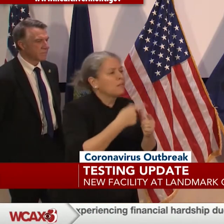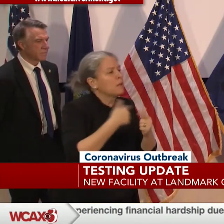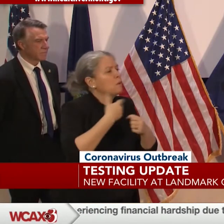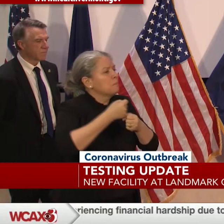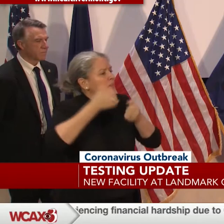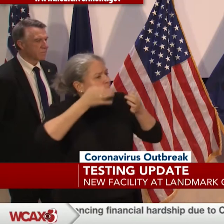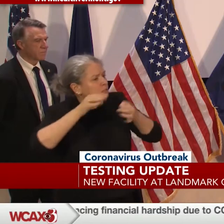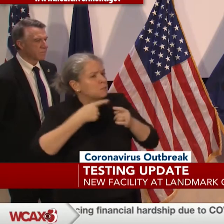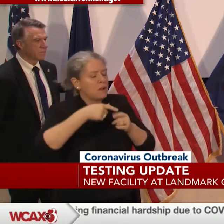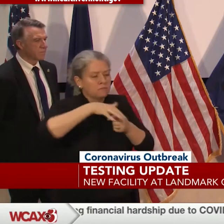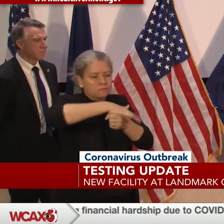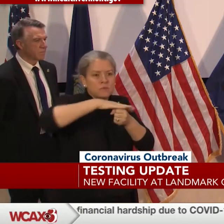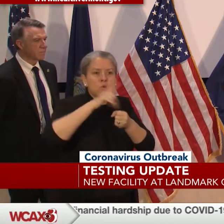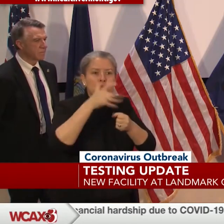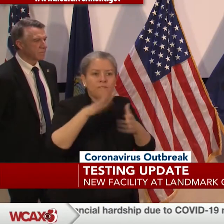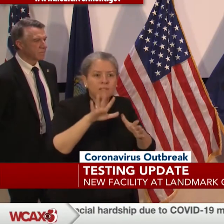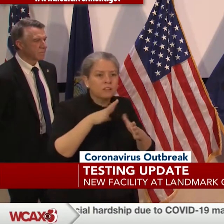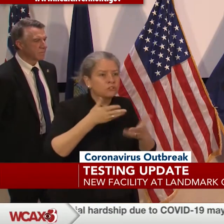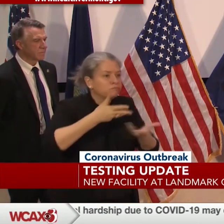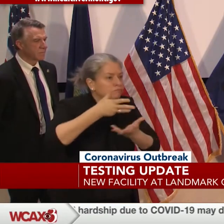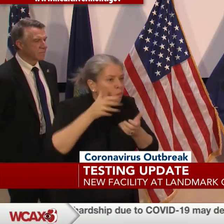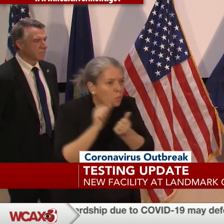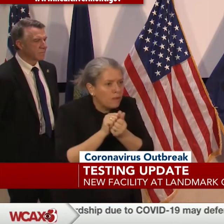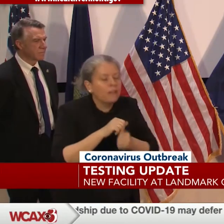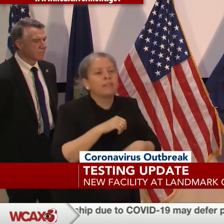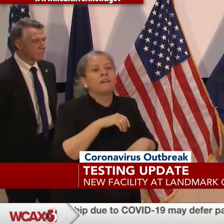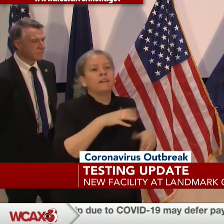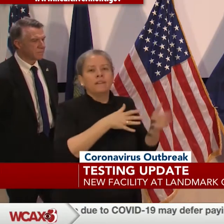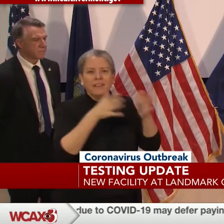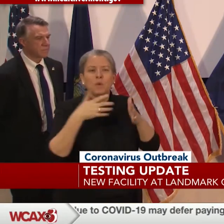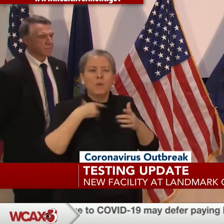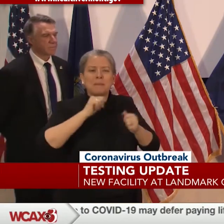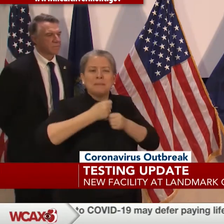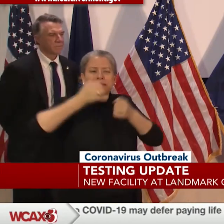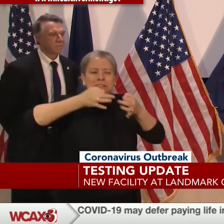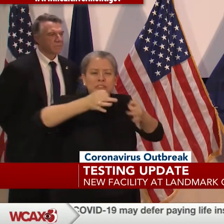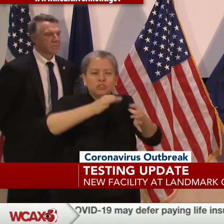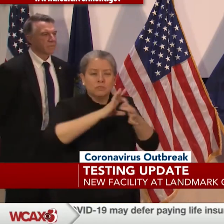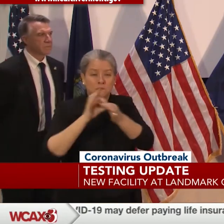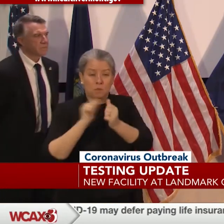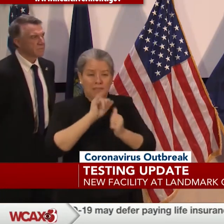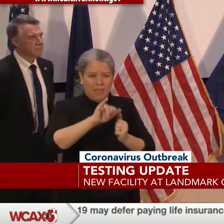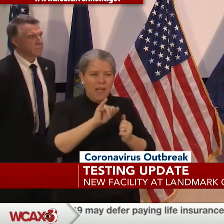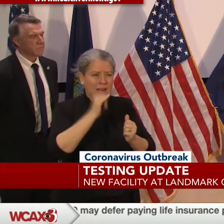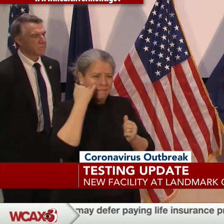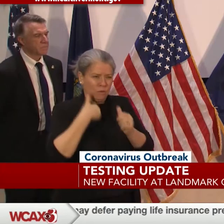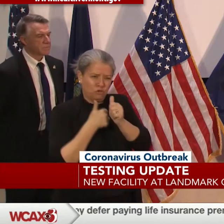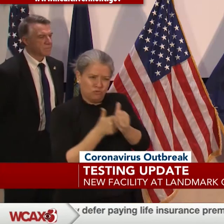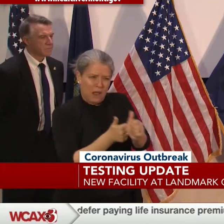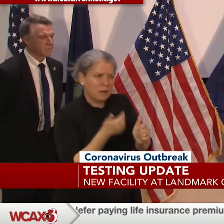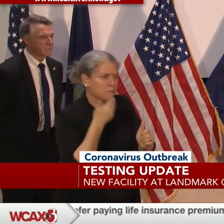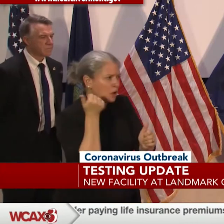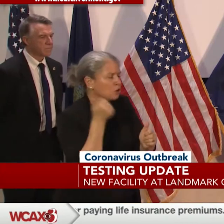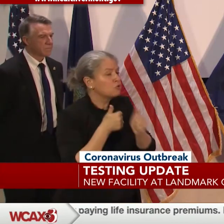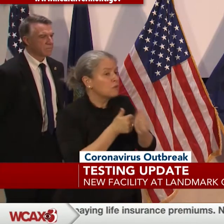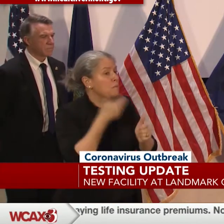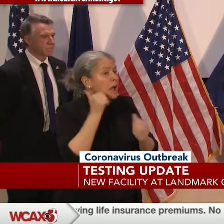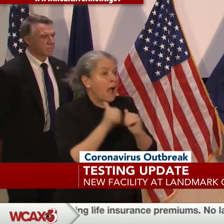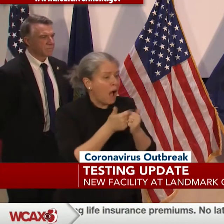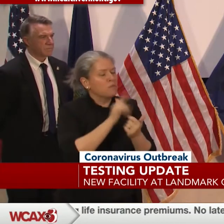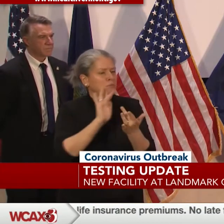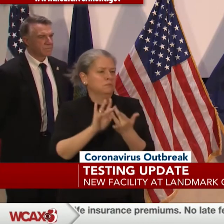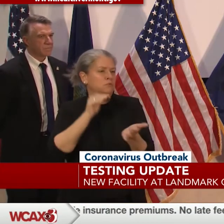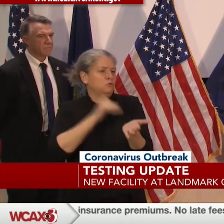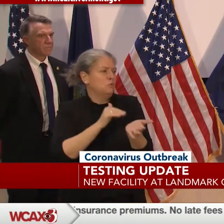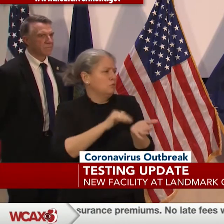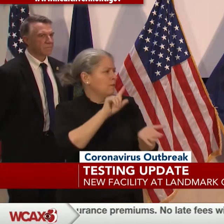conduct contact tracing, and quarantine as clinically appropriate. We're all counting on each other to do everything we can